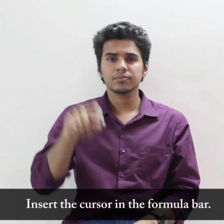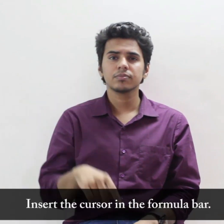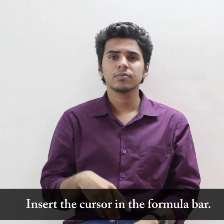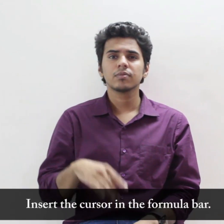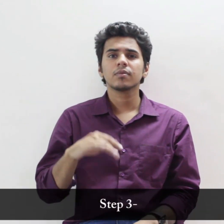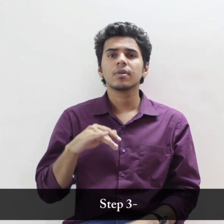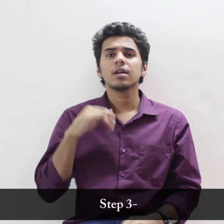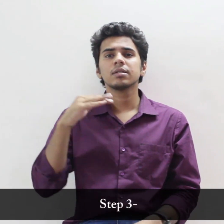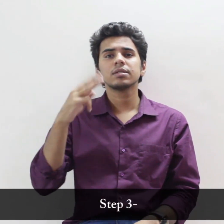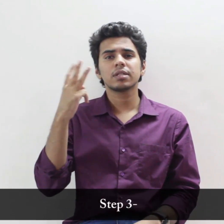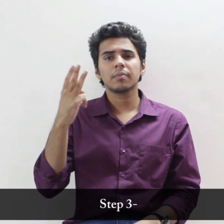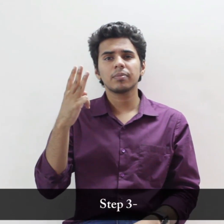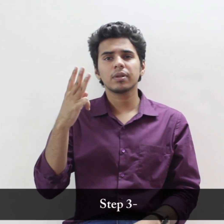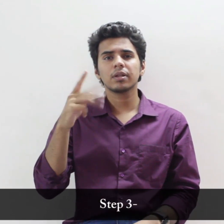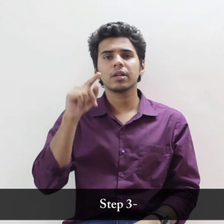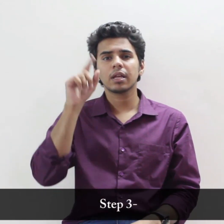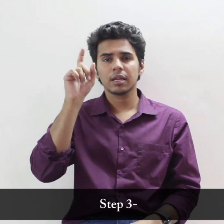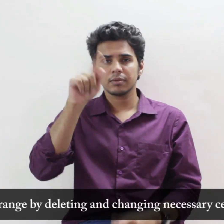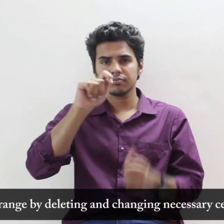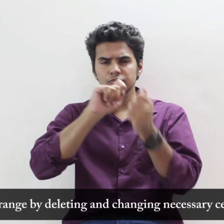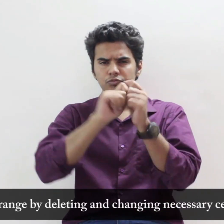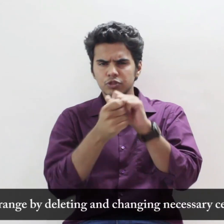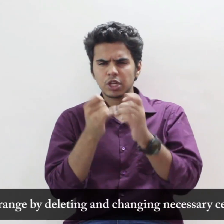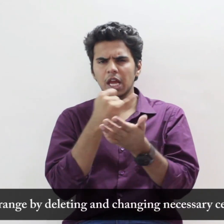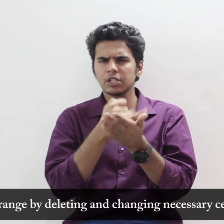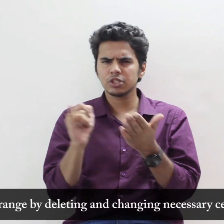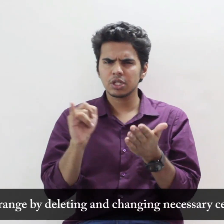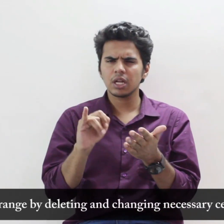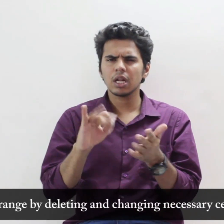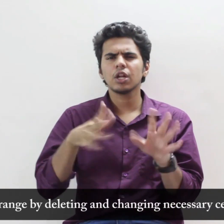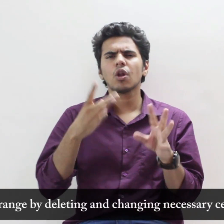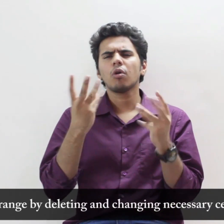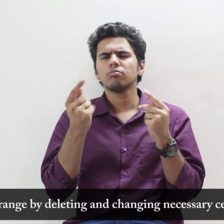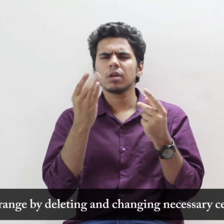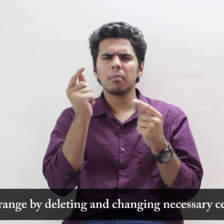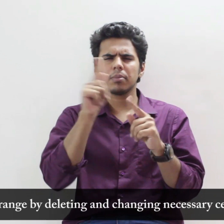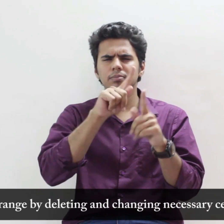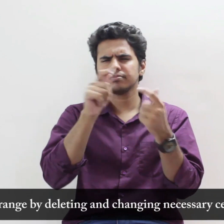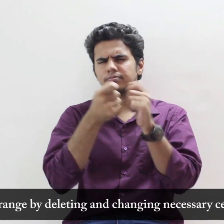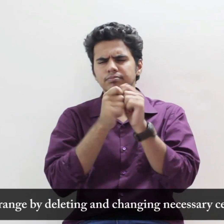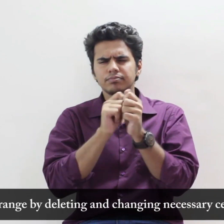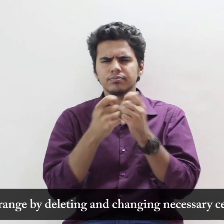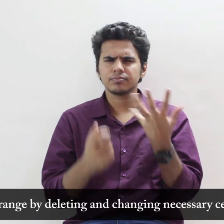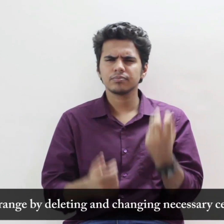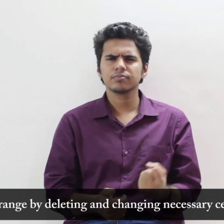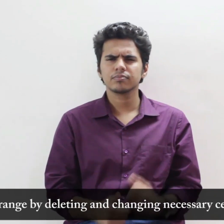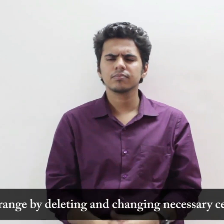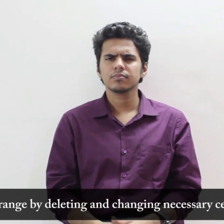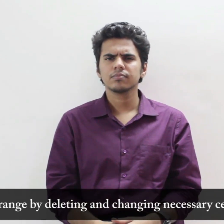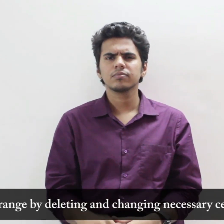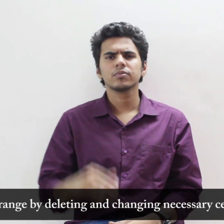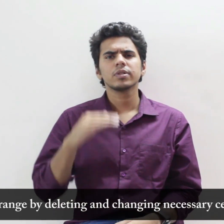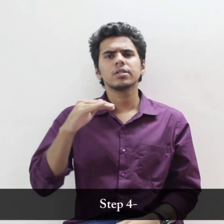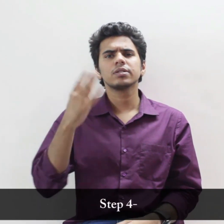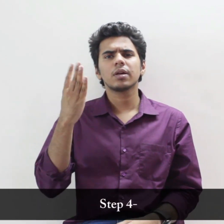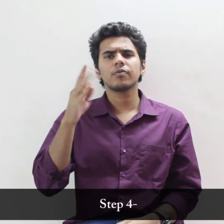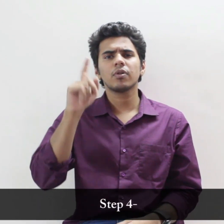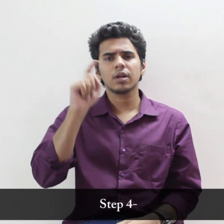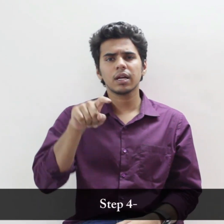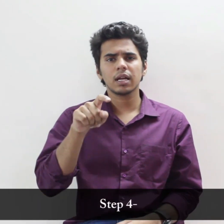Step 3. Edit the range by deleting and changing necessary cell numbers. Step 4. Click the enter